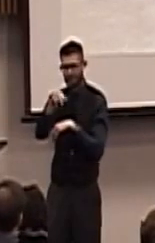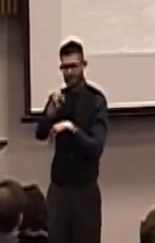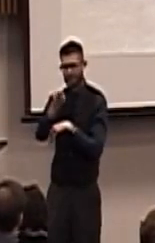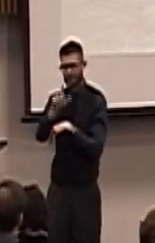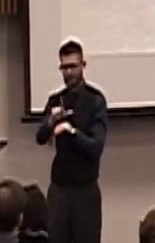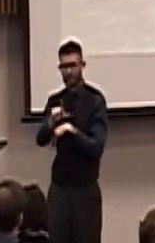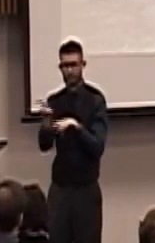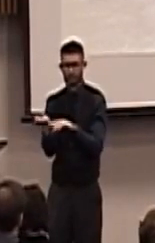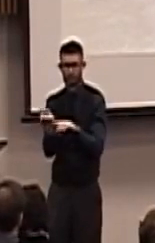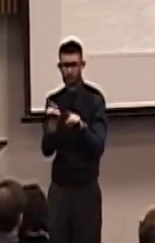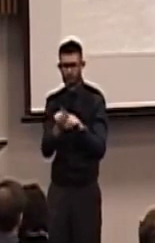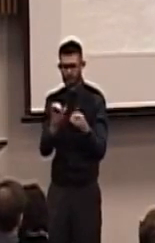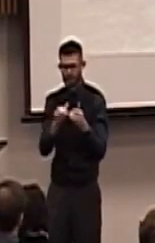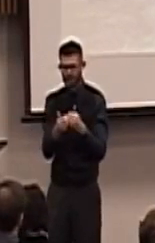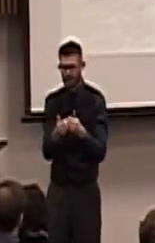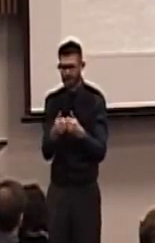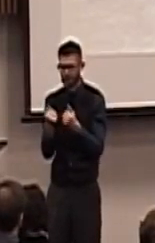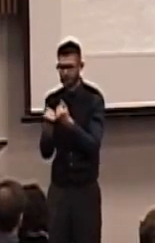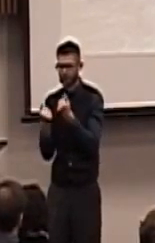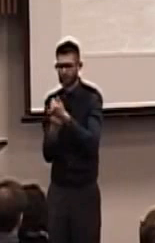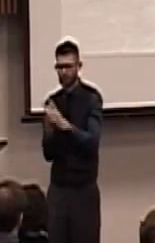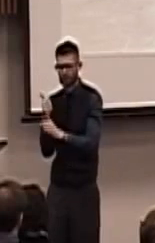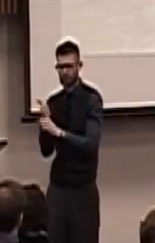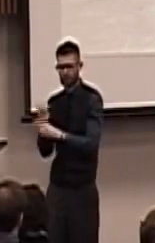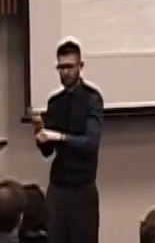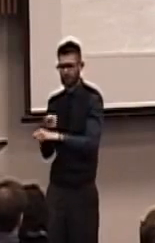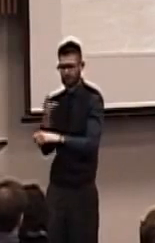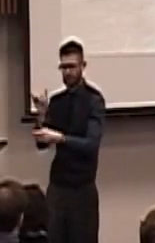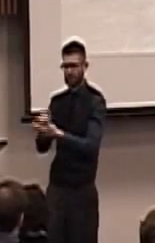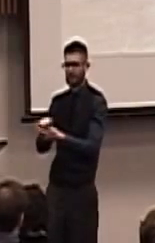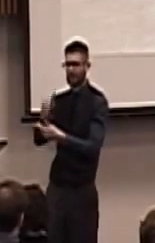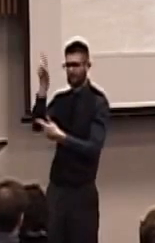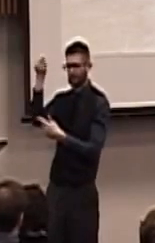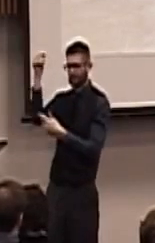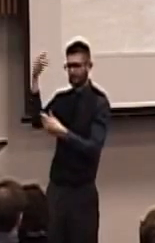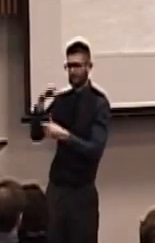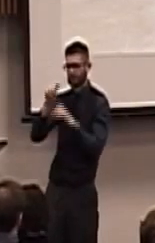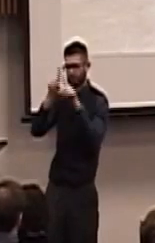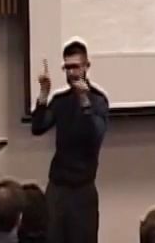yourself using that solar panel? And